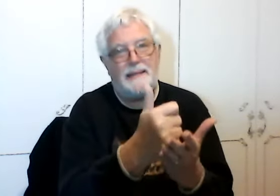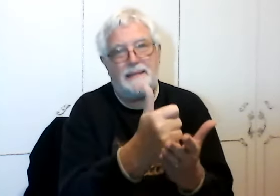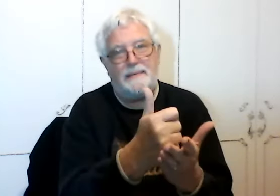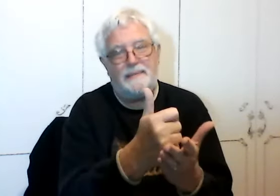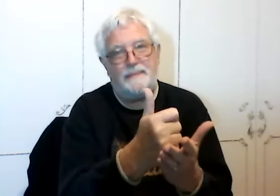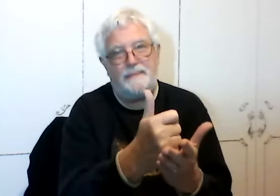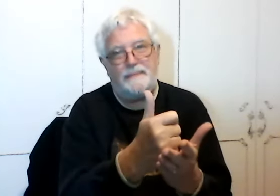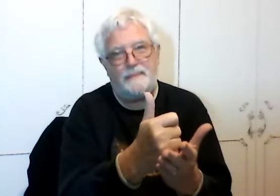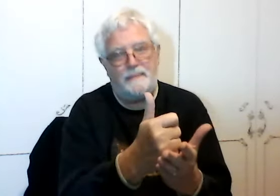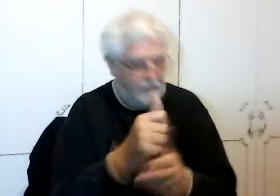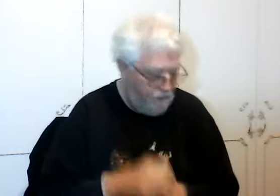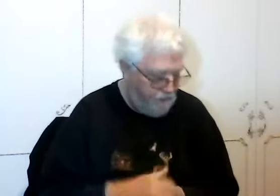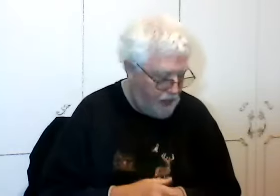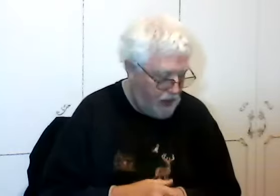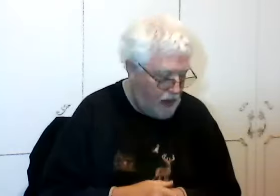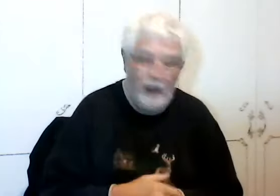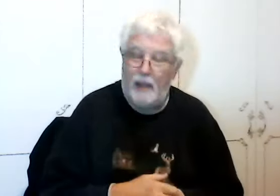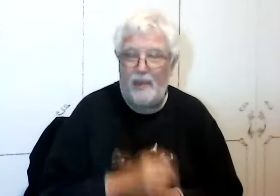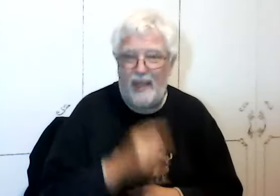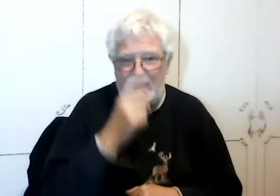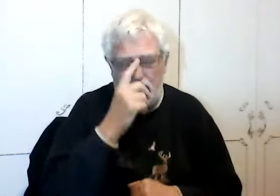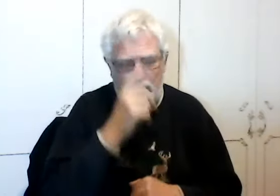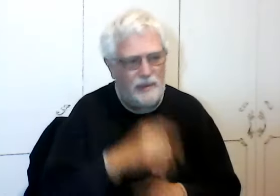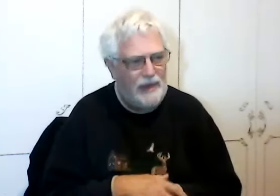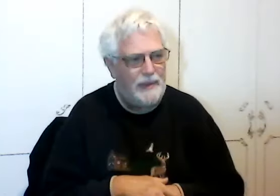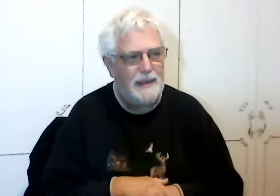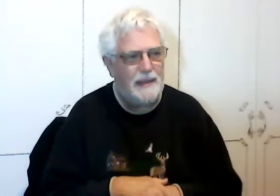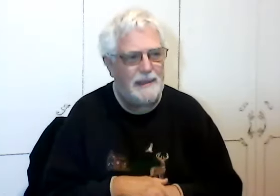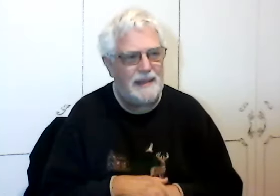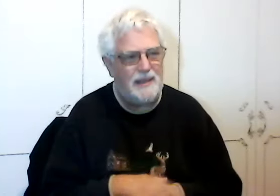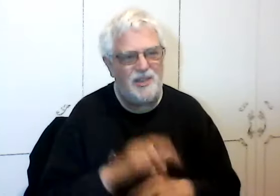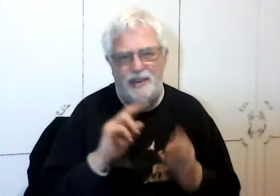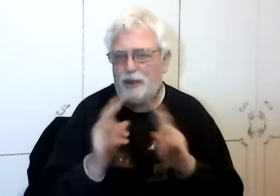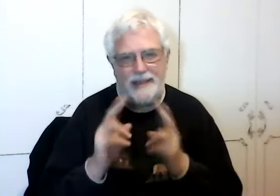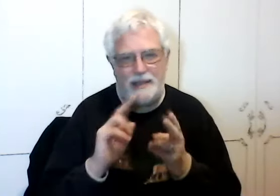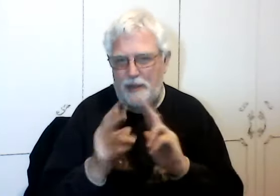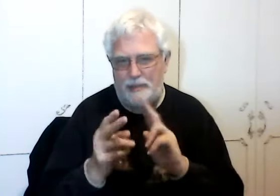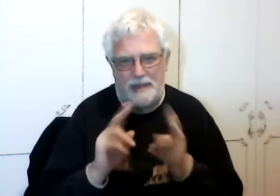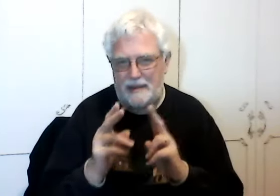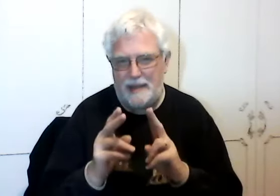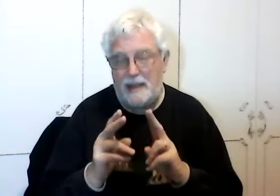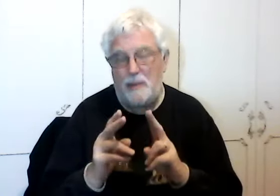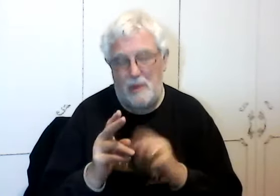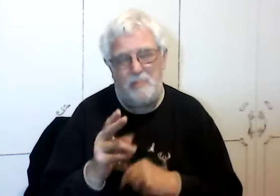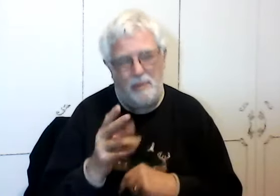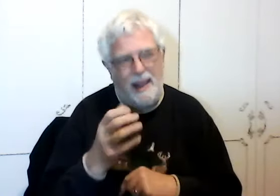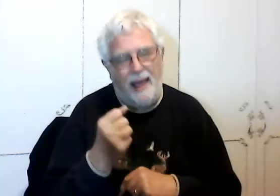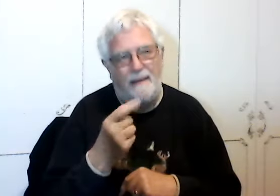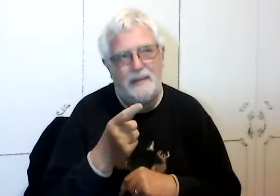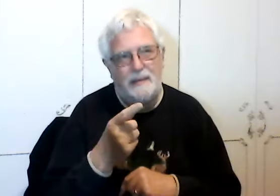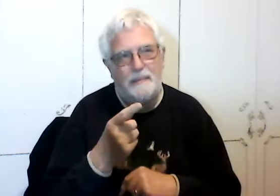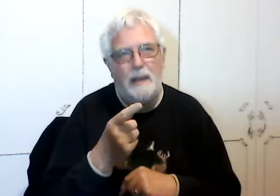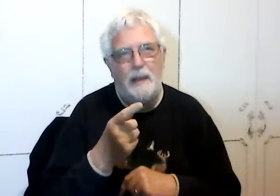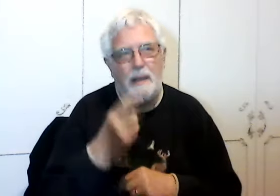assistant. And what they do generally is they're generally not interpreters. They will probably have some